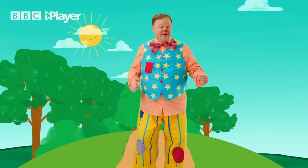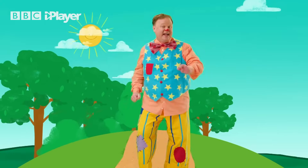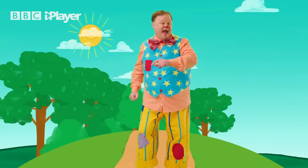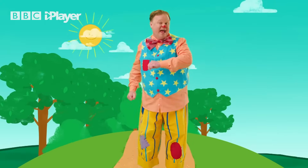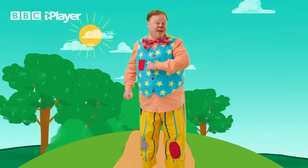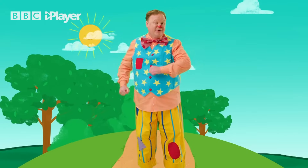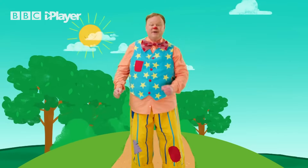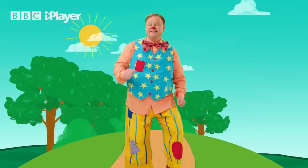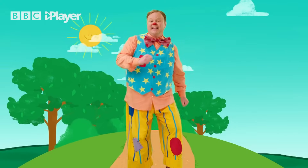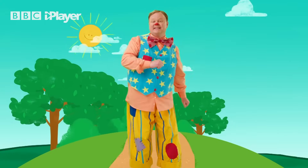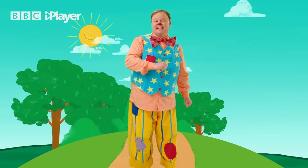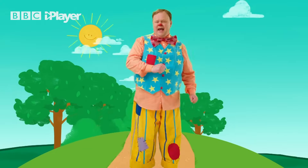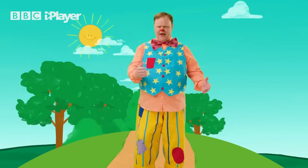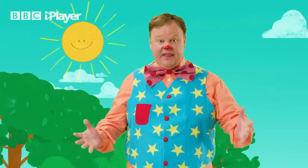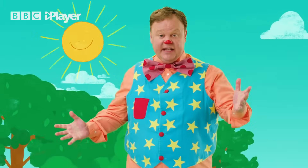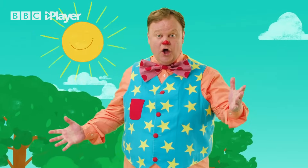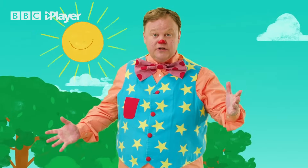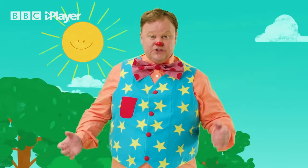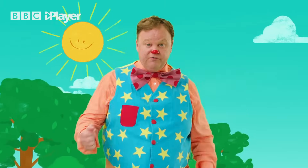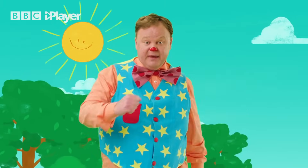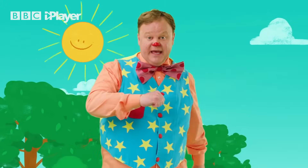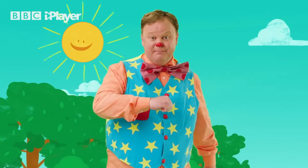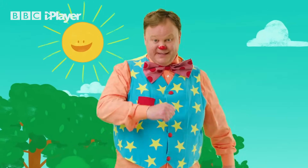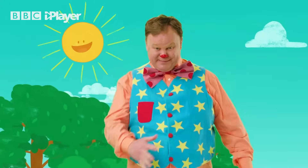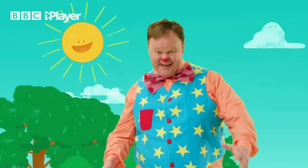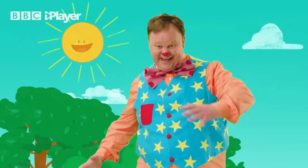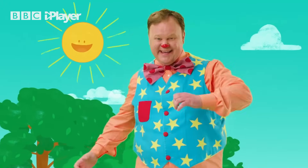different languages that lots of people speak.